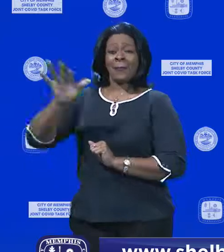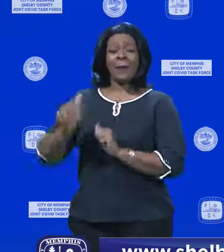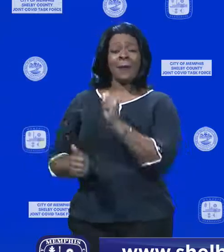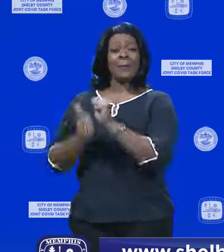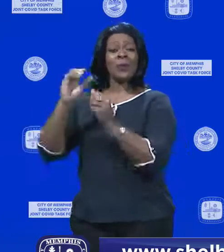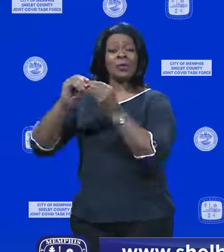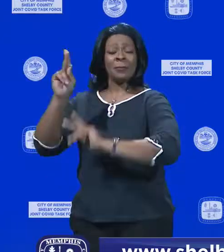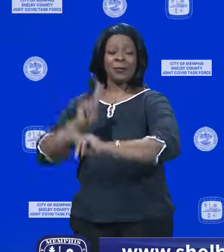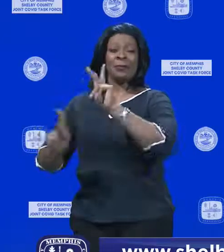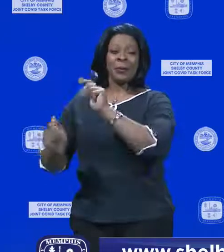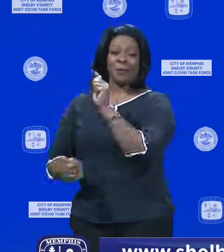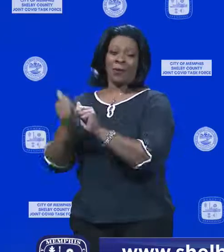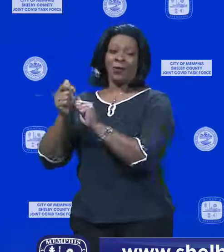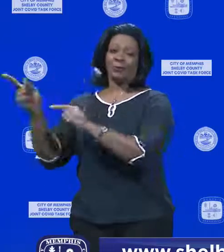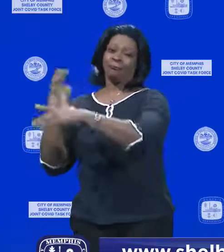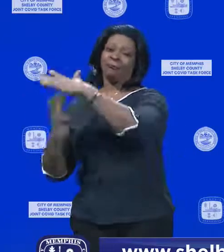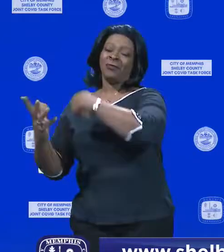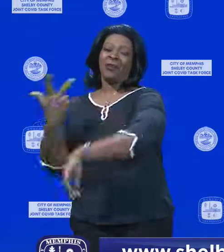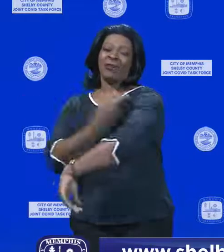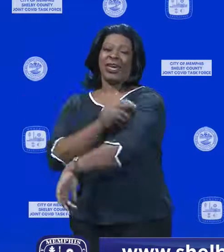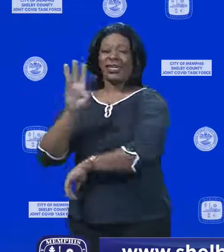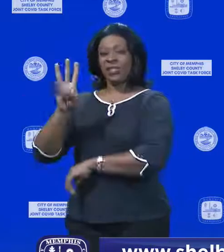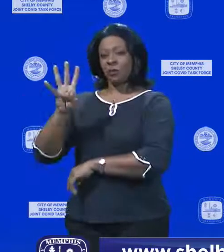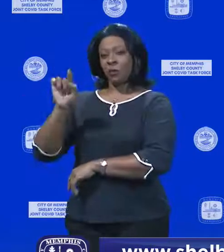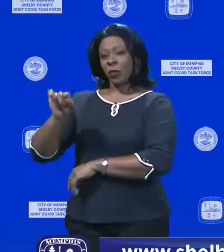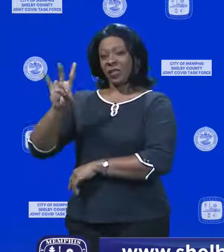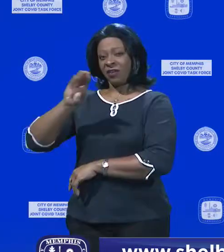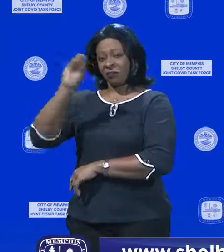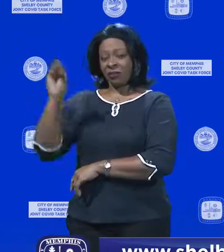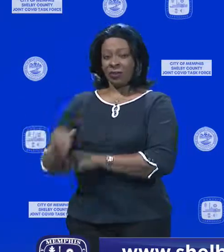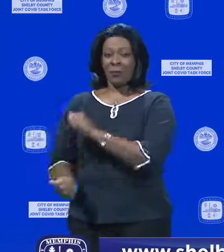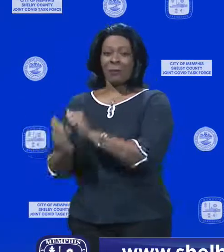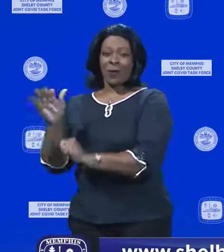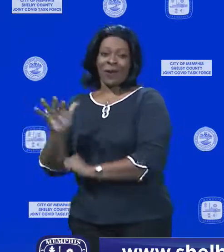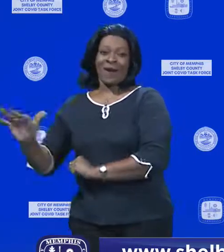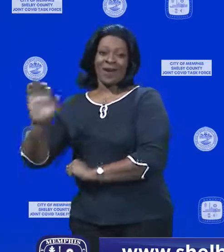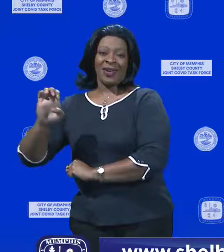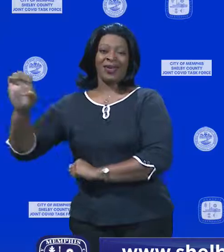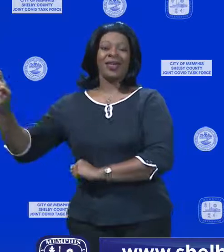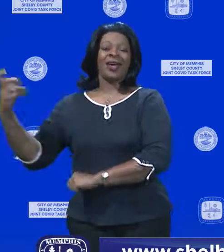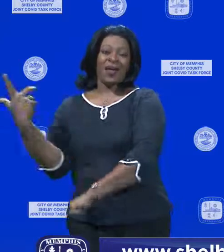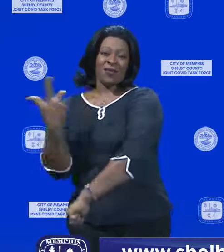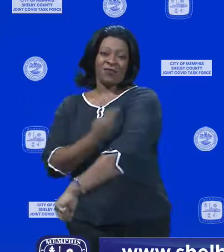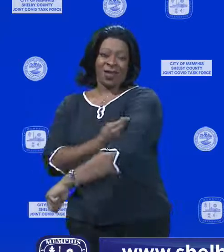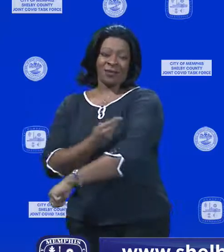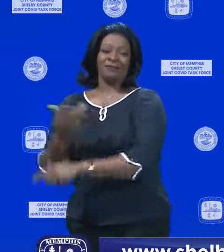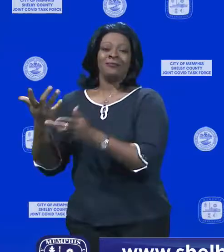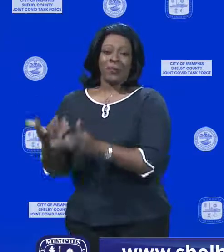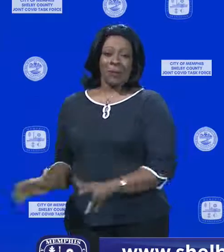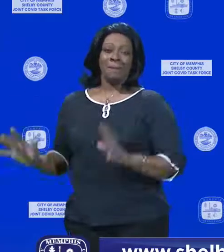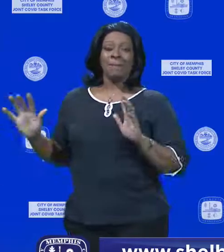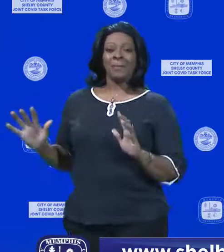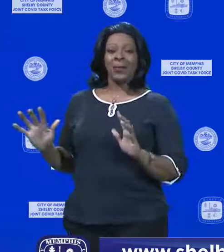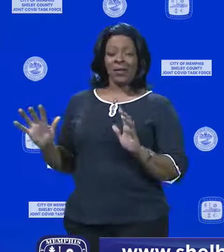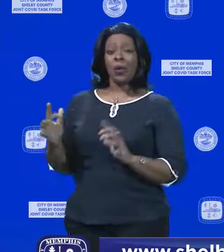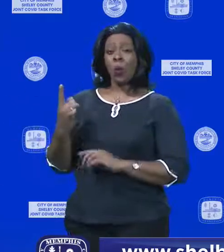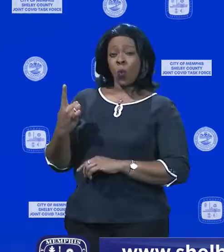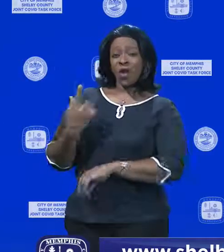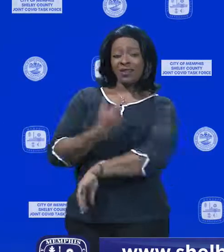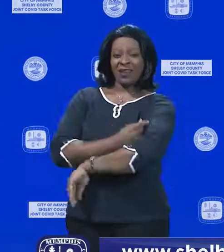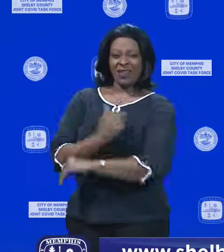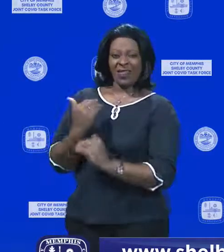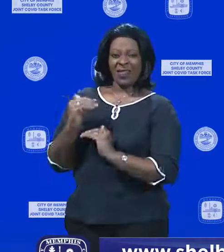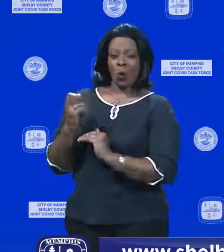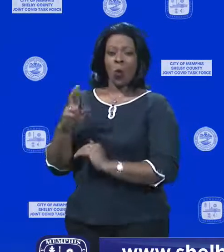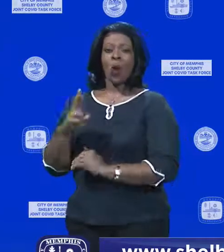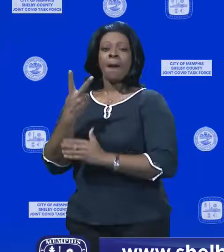the population vaccinated, which is 64.7% of the folks living there have now had at least one shot